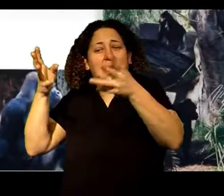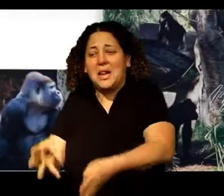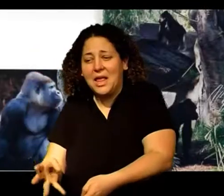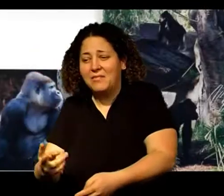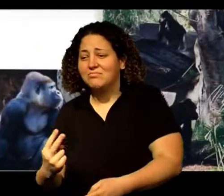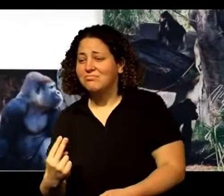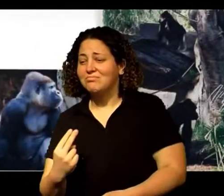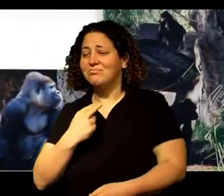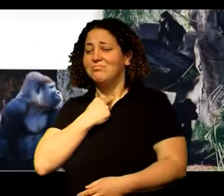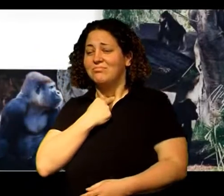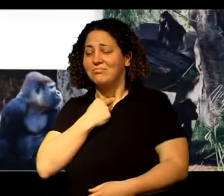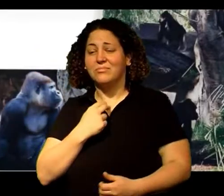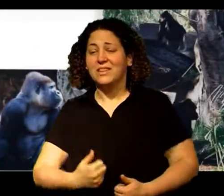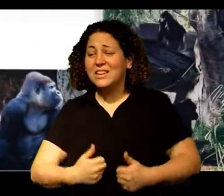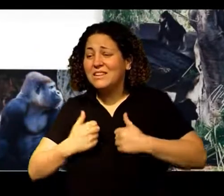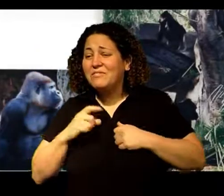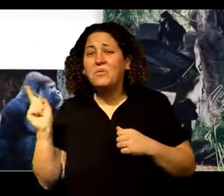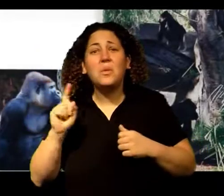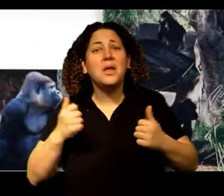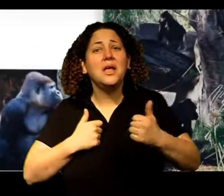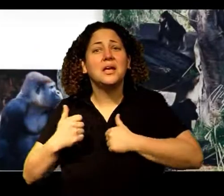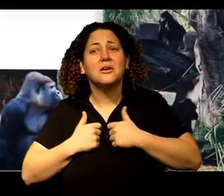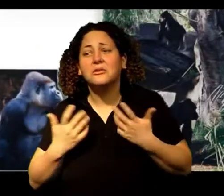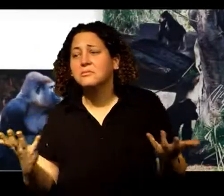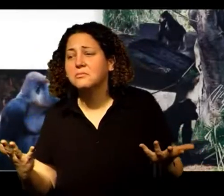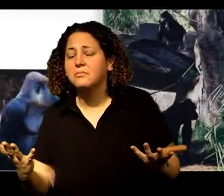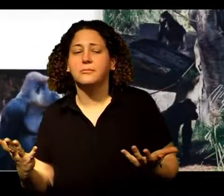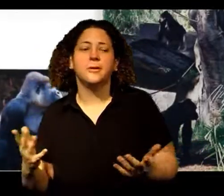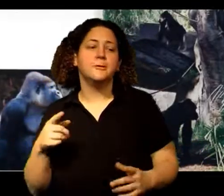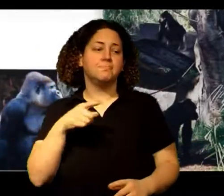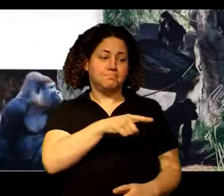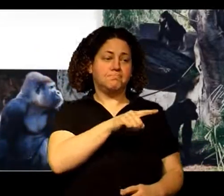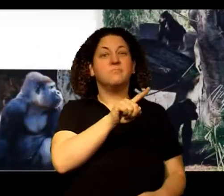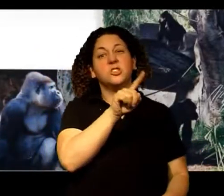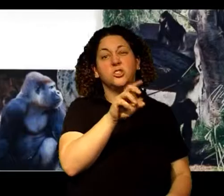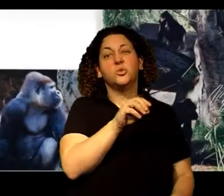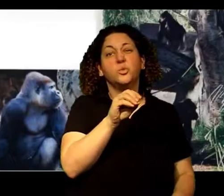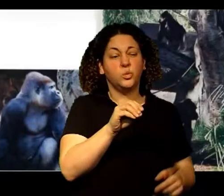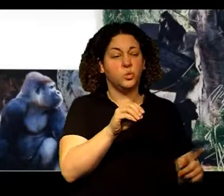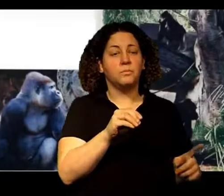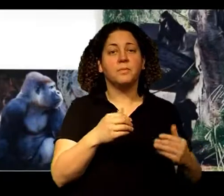When the forests are cut down, some gorillas lose their home.